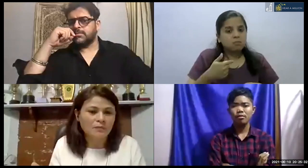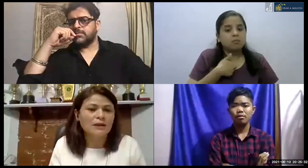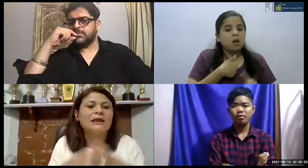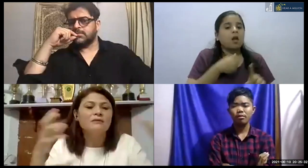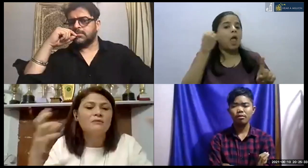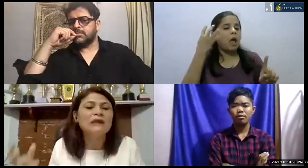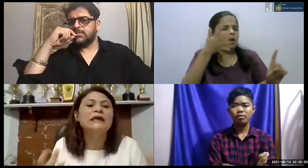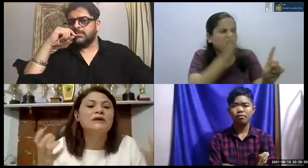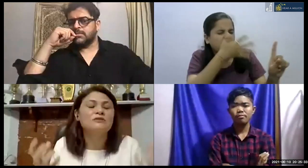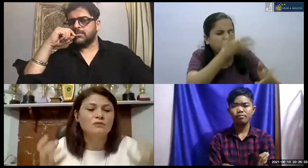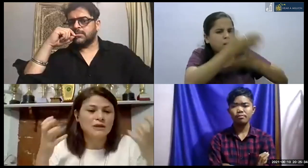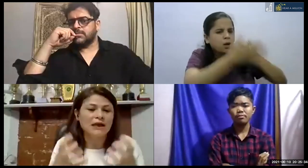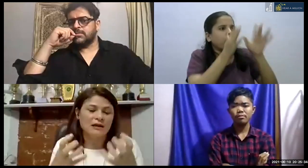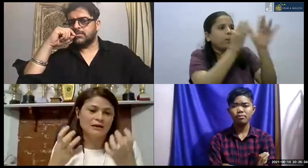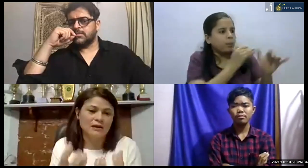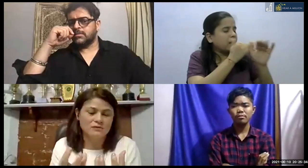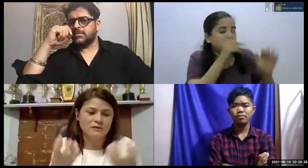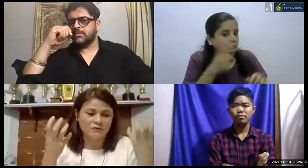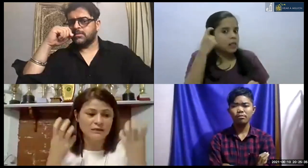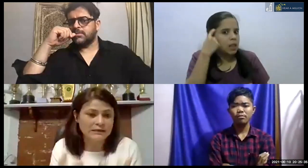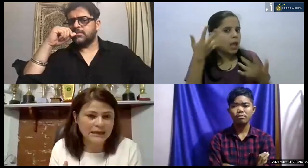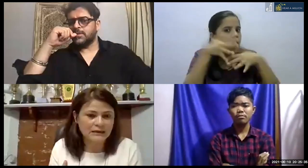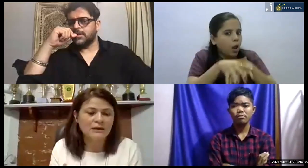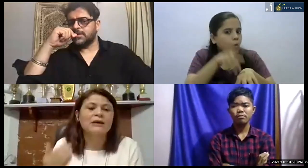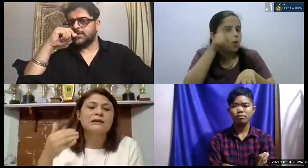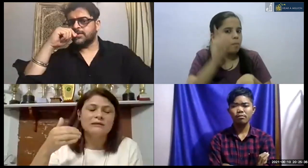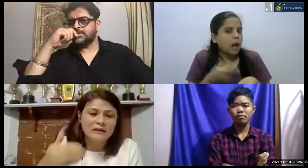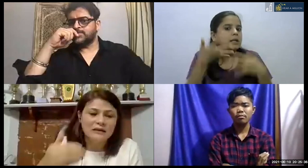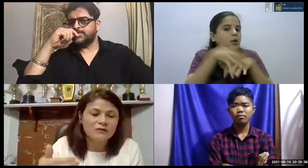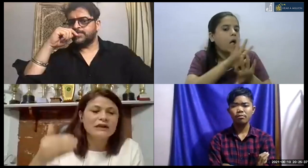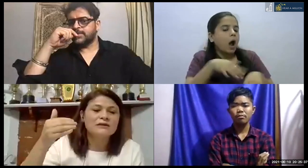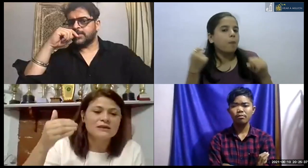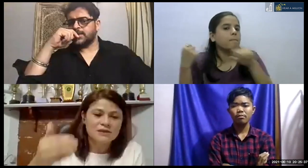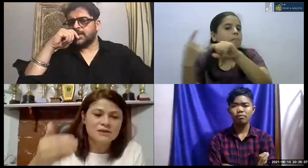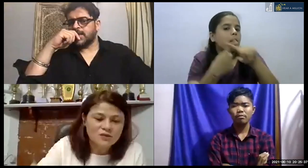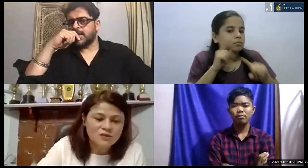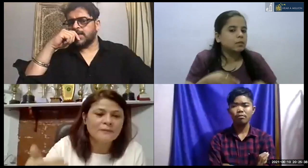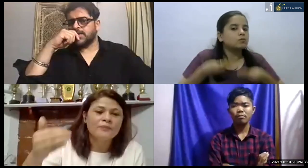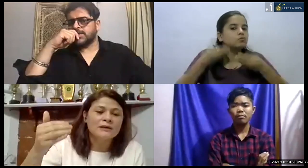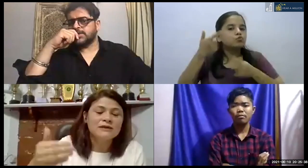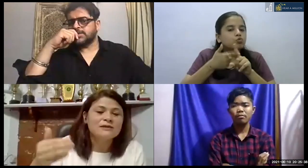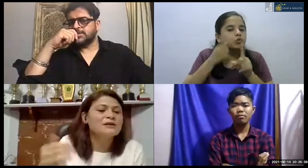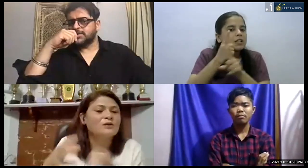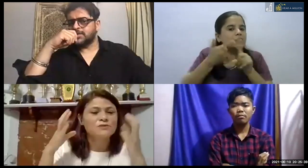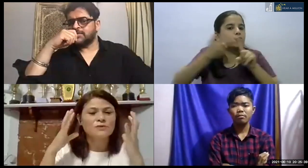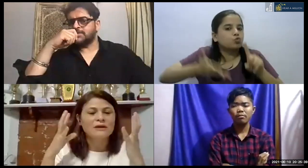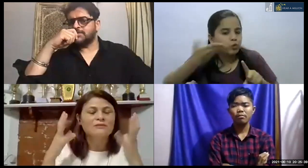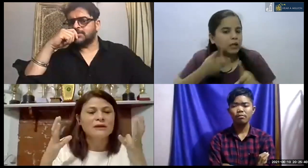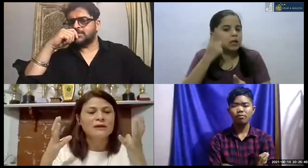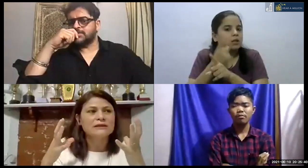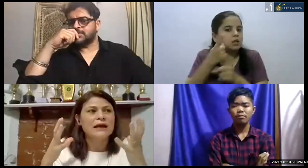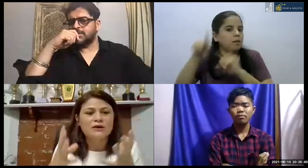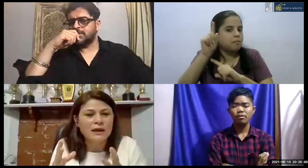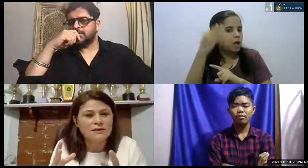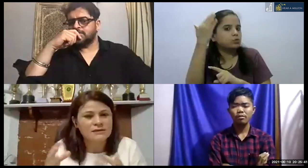hearing people that we need to think inclusive content, delivery, teacher training. Teachers also, even